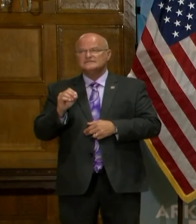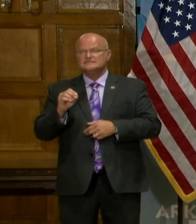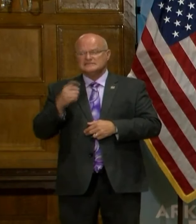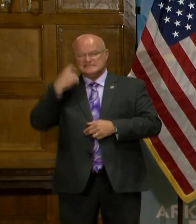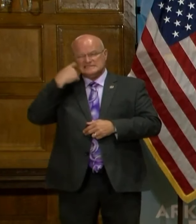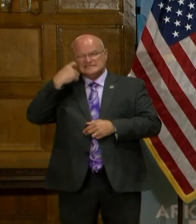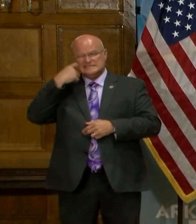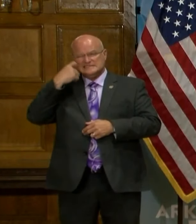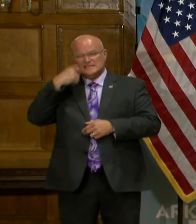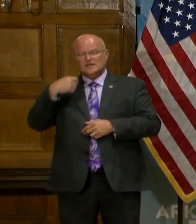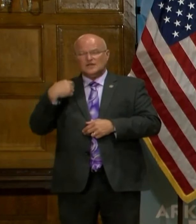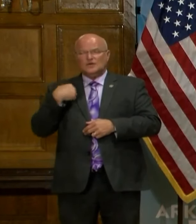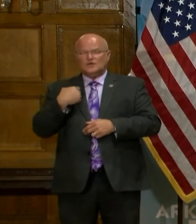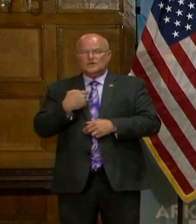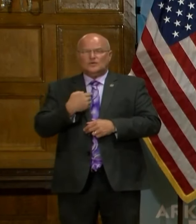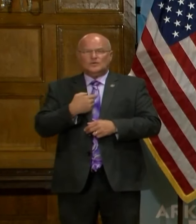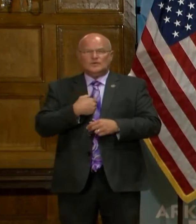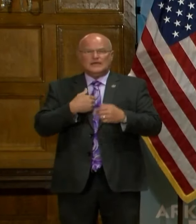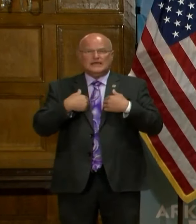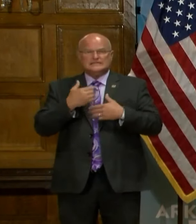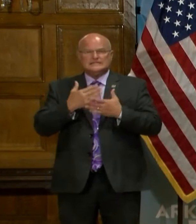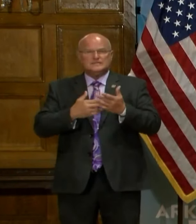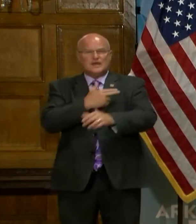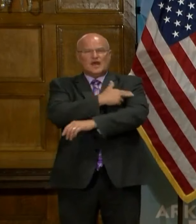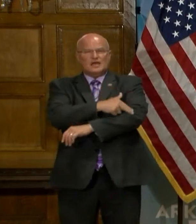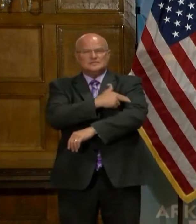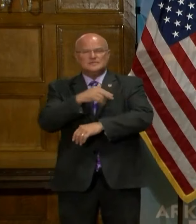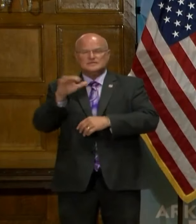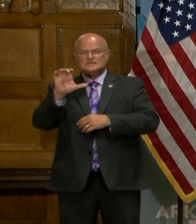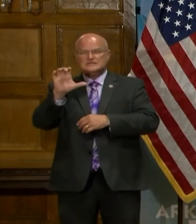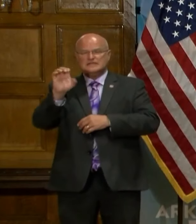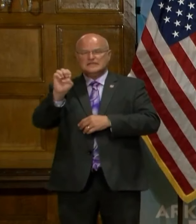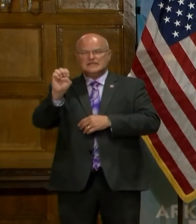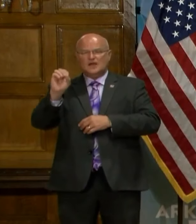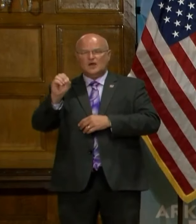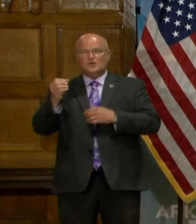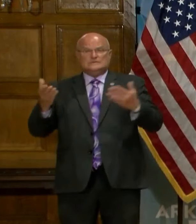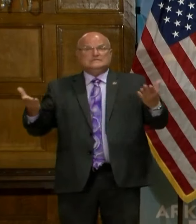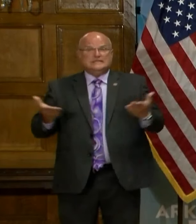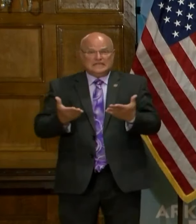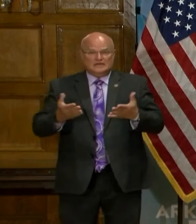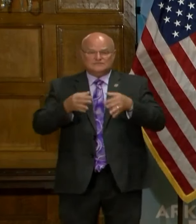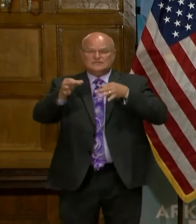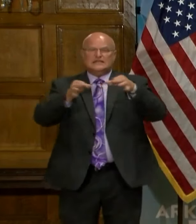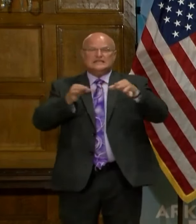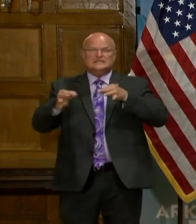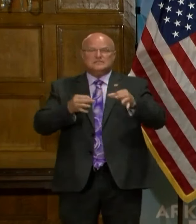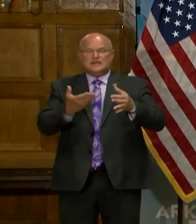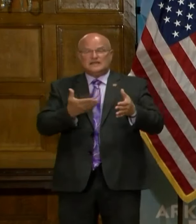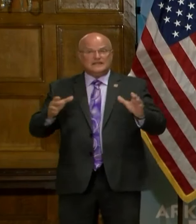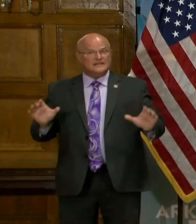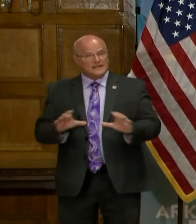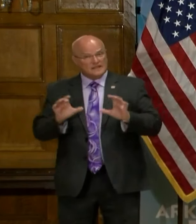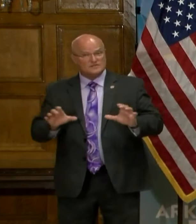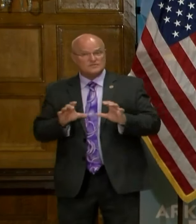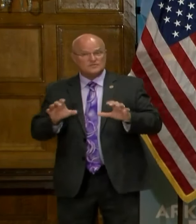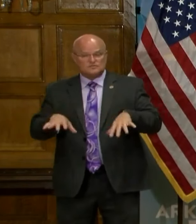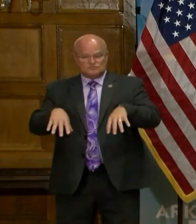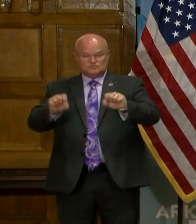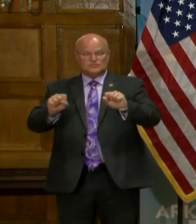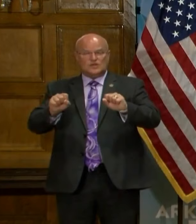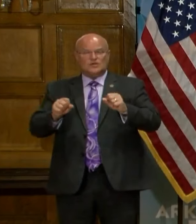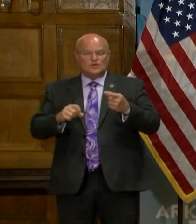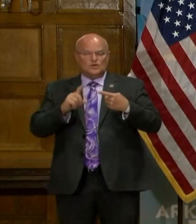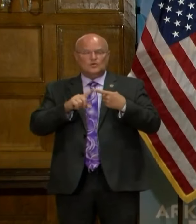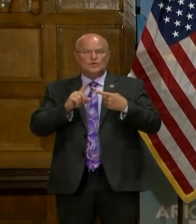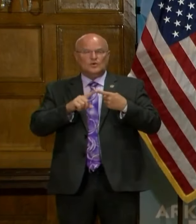earlier we had some of our hospital CEOs here explain some of the strategies that they take.